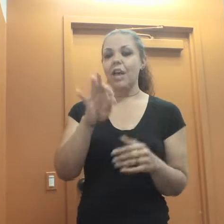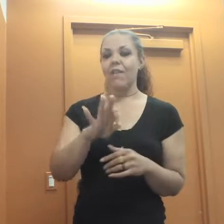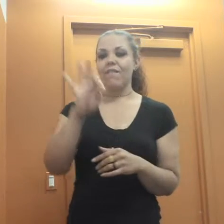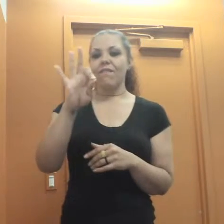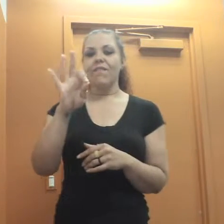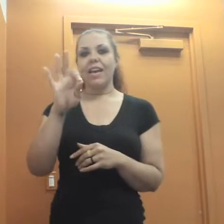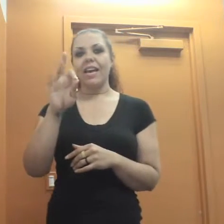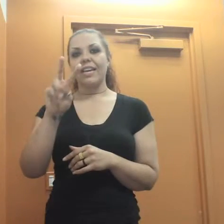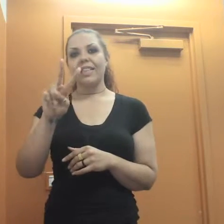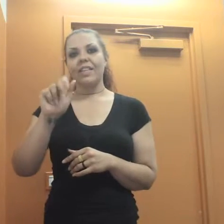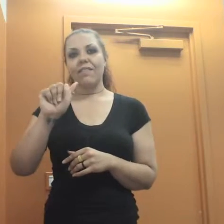K for this reaction.